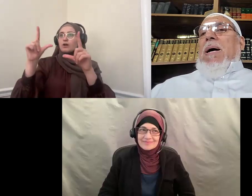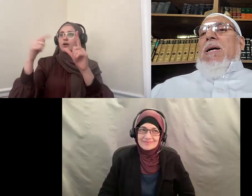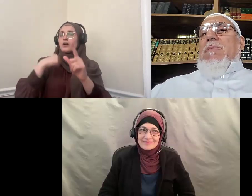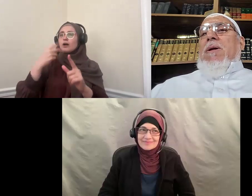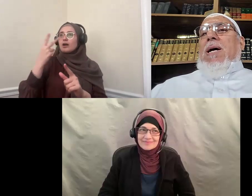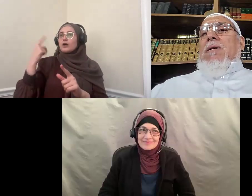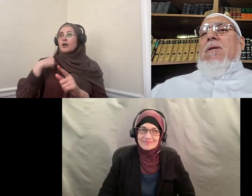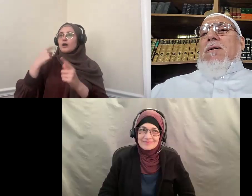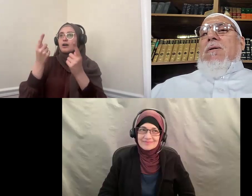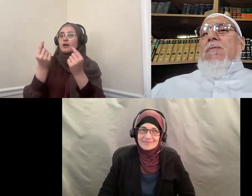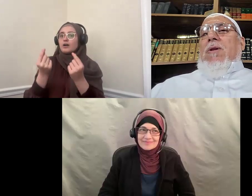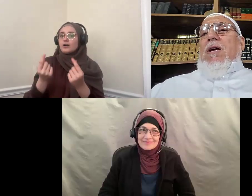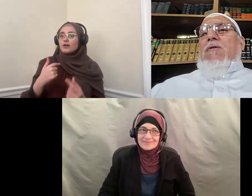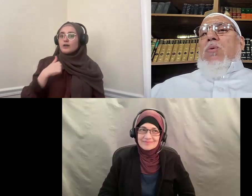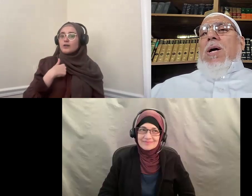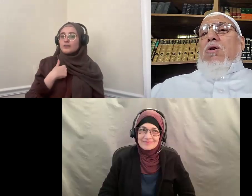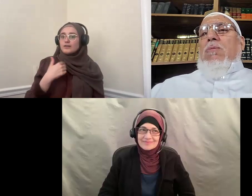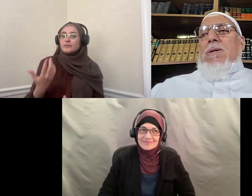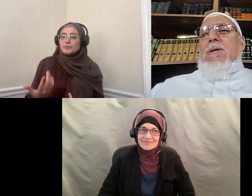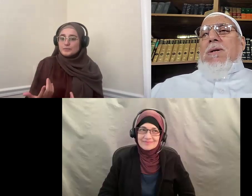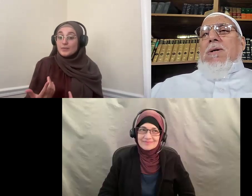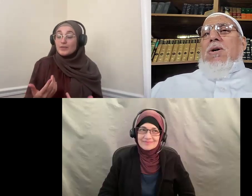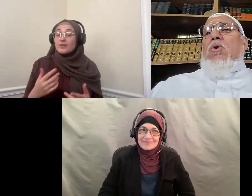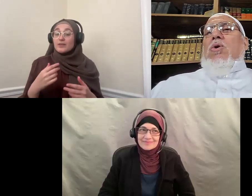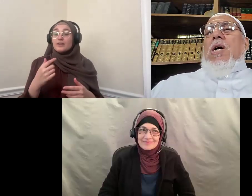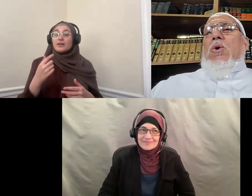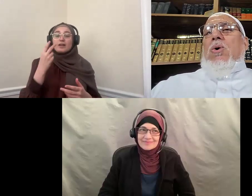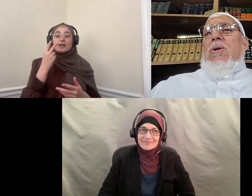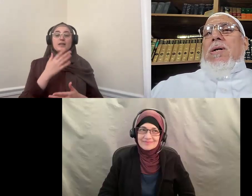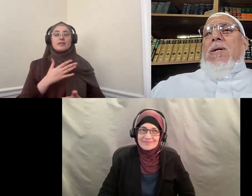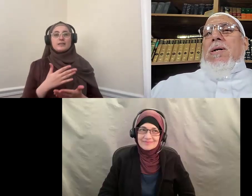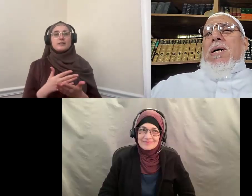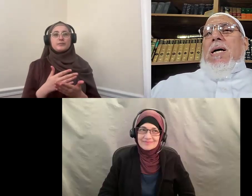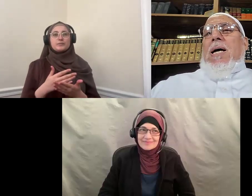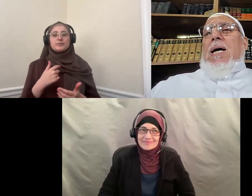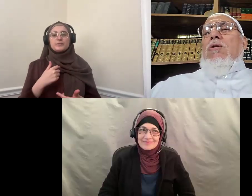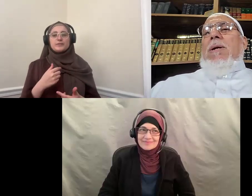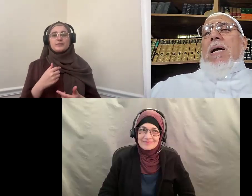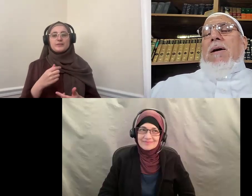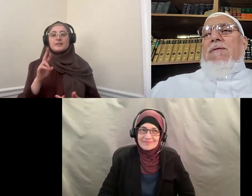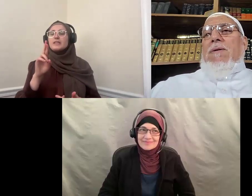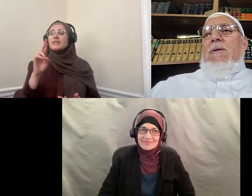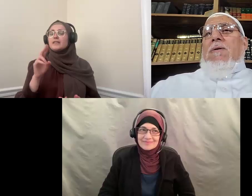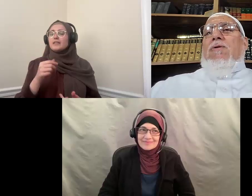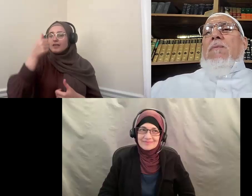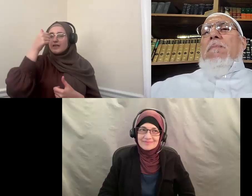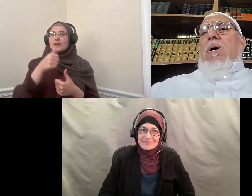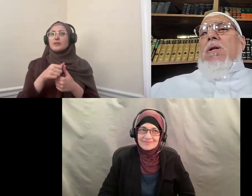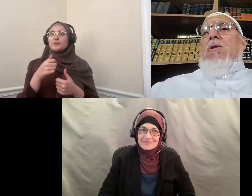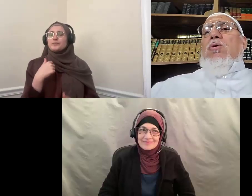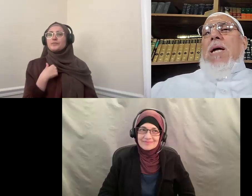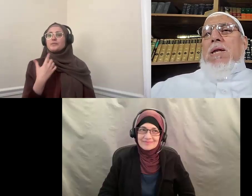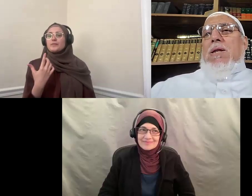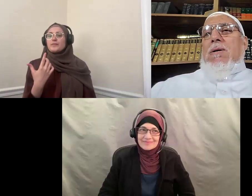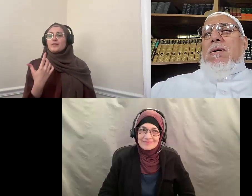It reminds me that if we humans could record a human life from